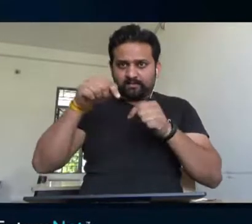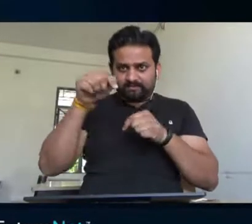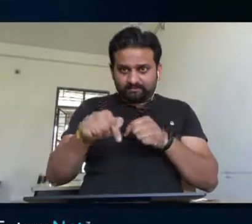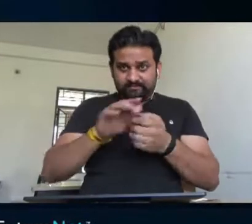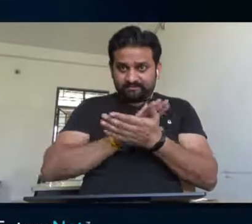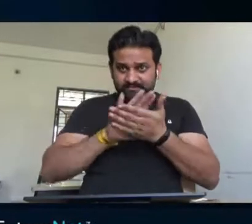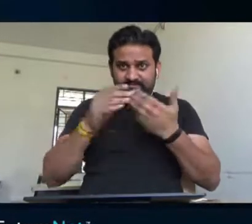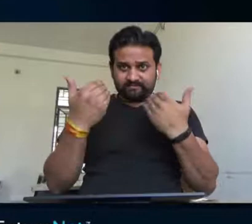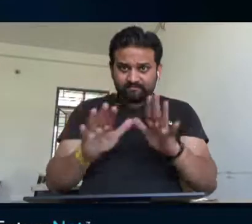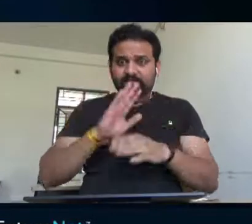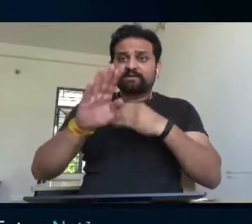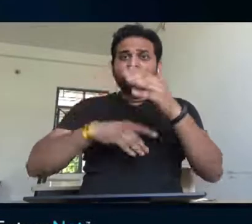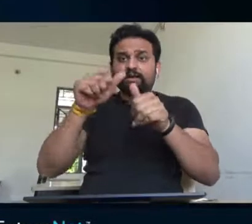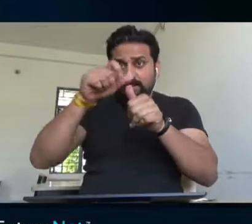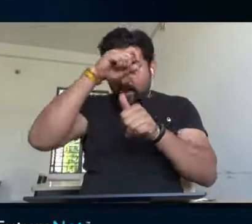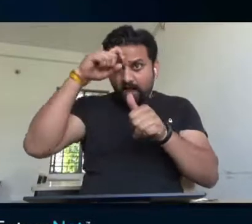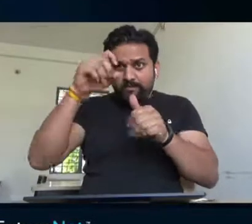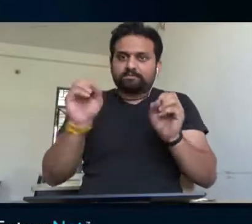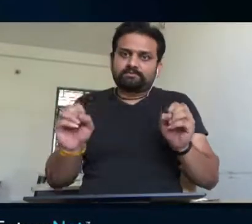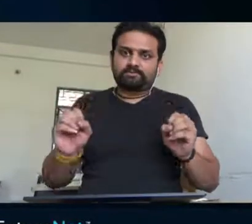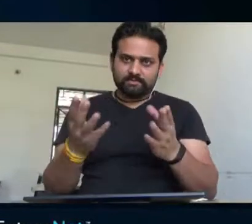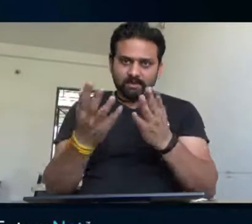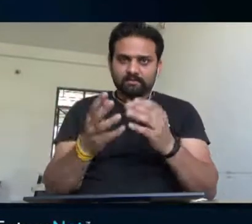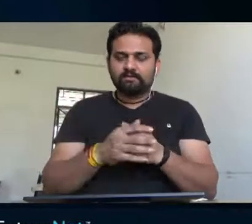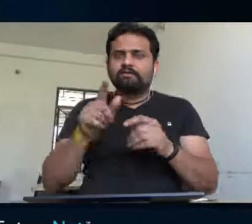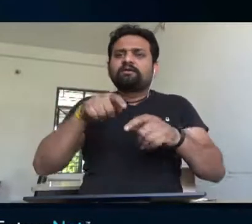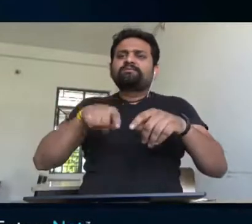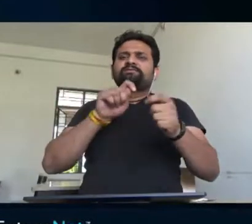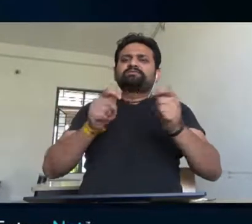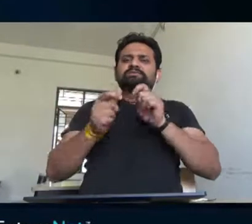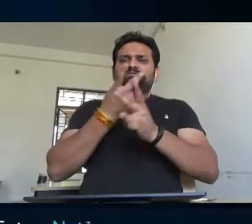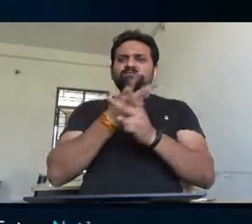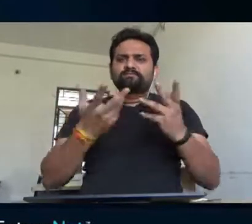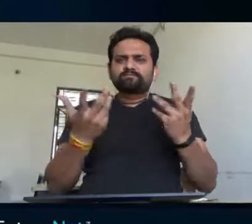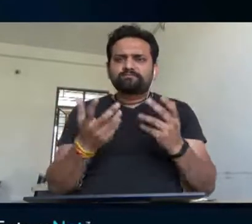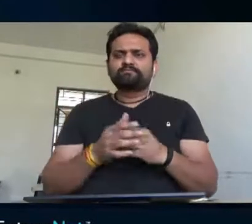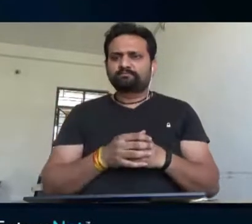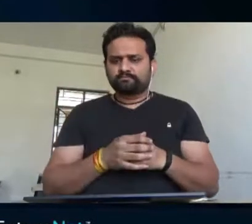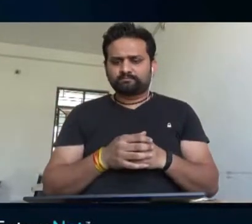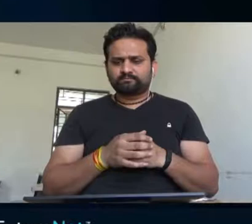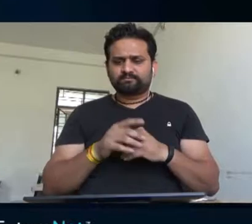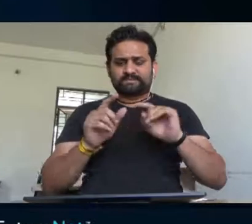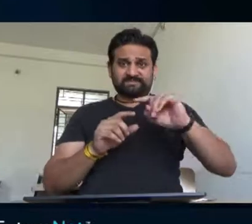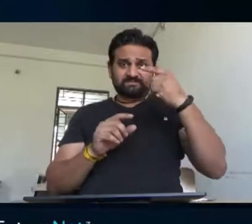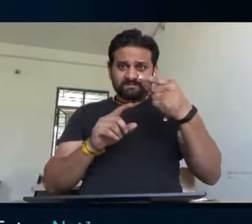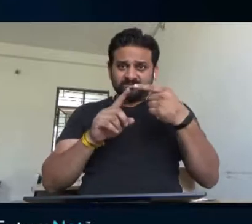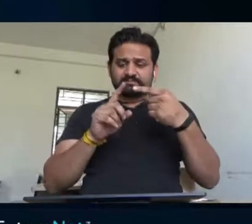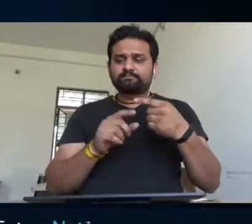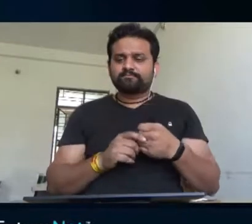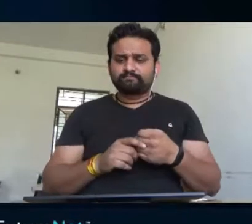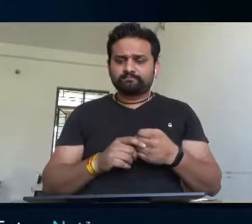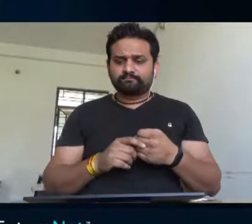of course, after the April. And what kind of changes do we have? First of all,